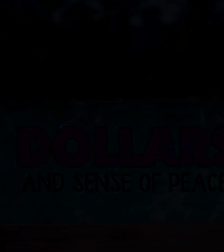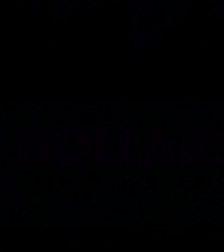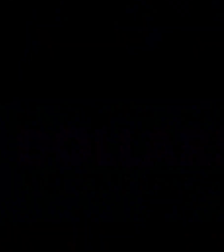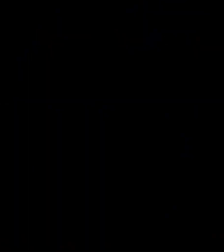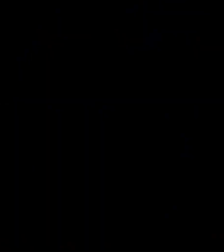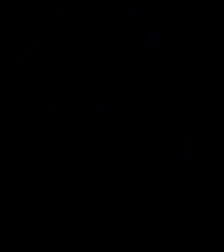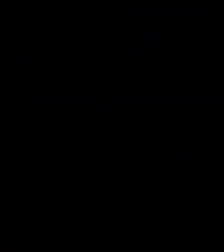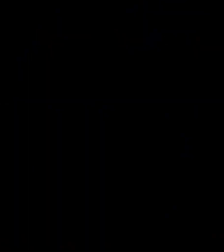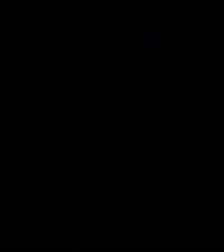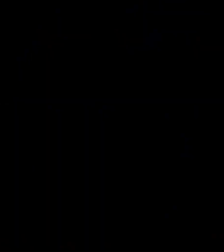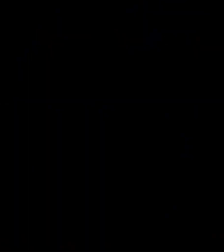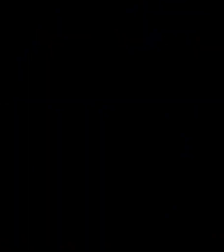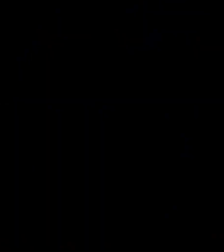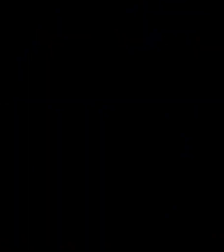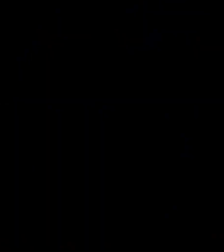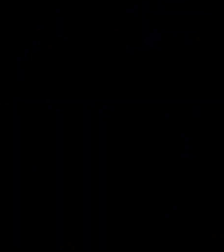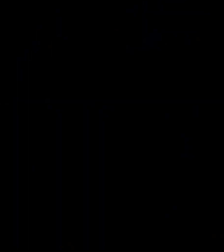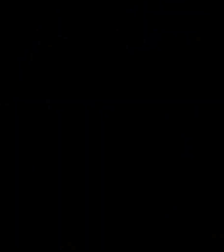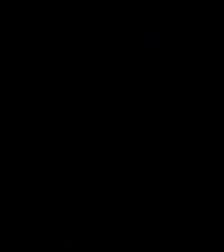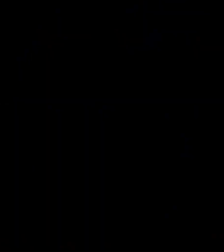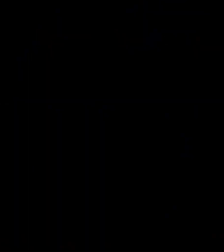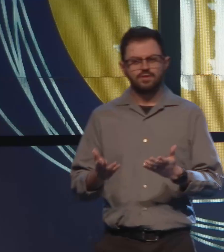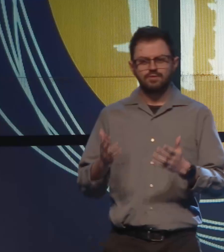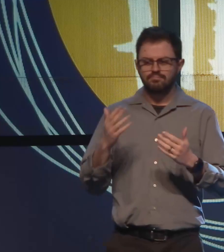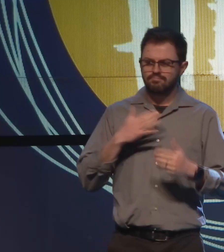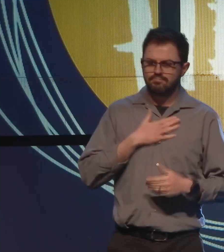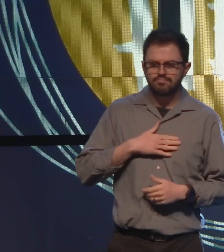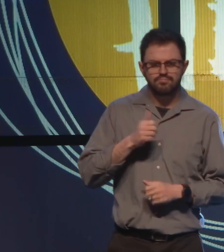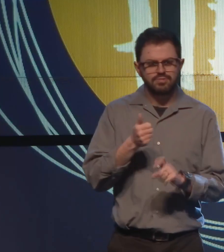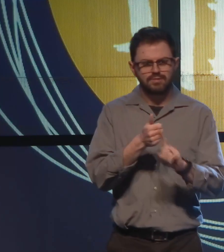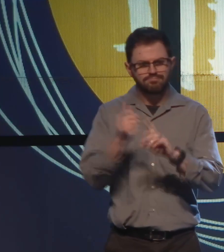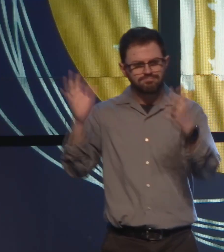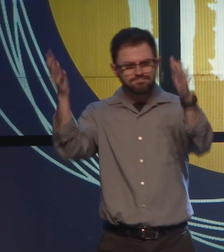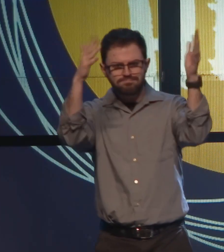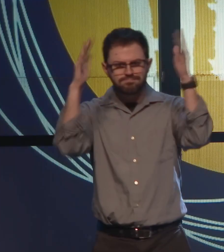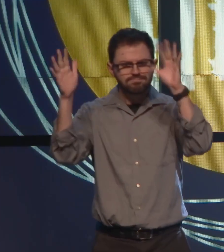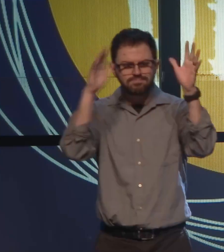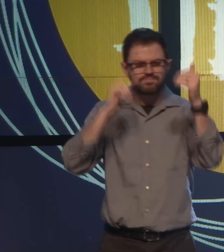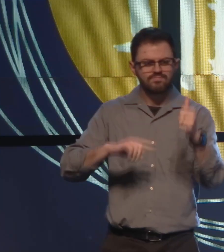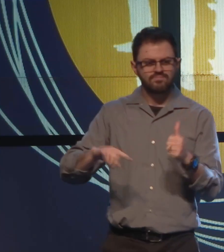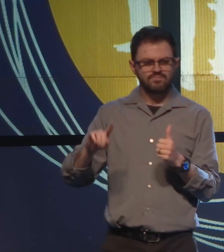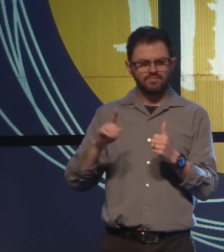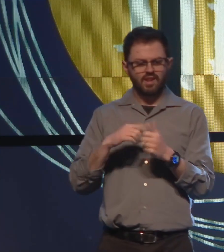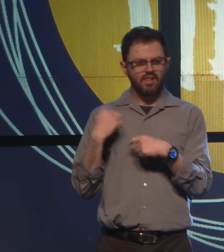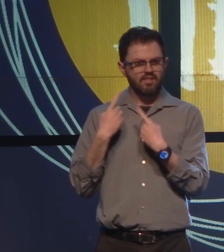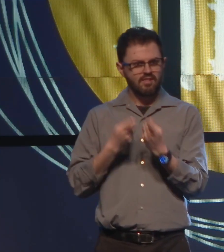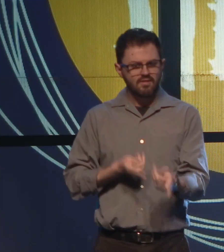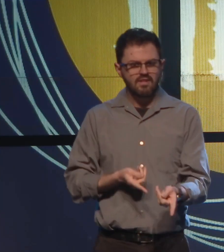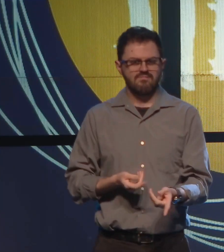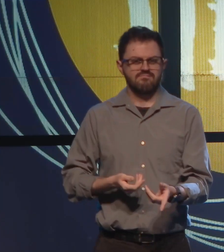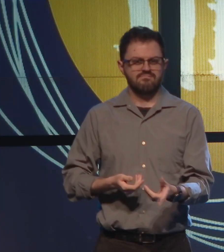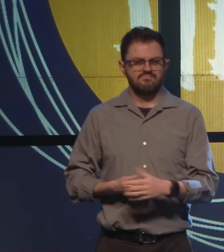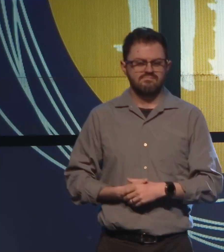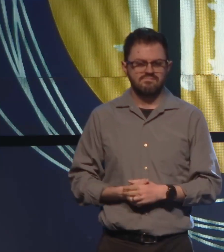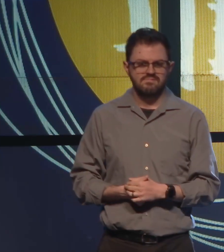Good morning. Hey, give yourselves a great big hand for being here on the first nice day in a long time.